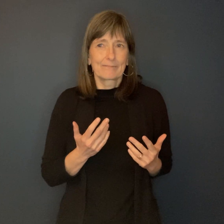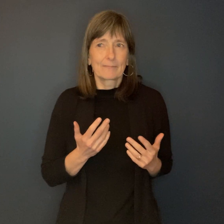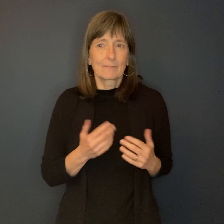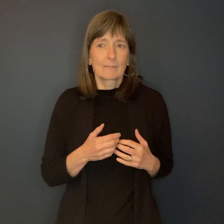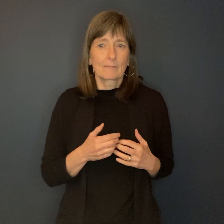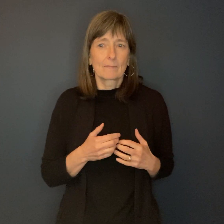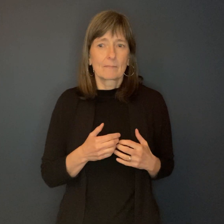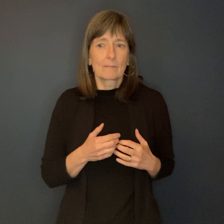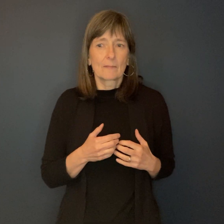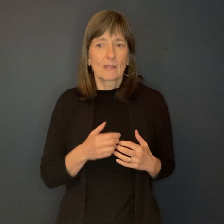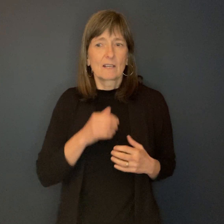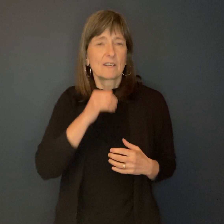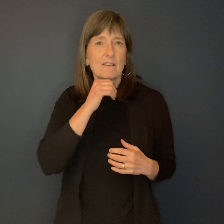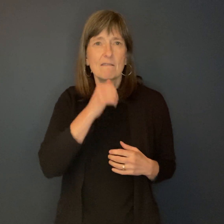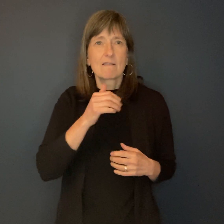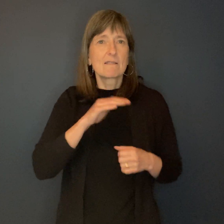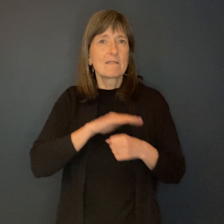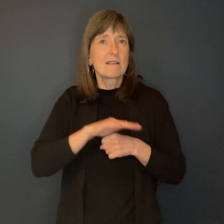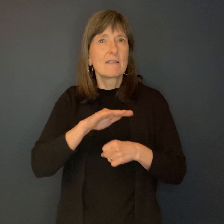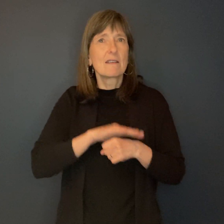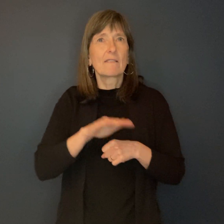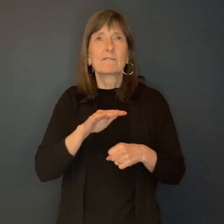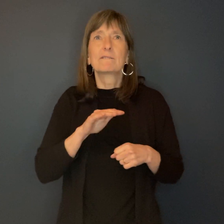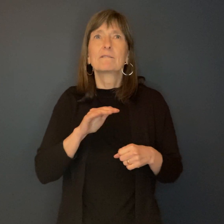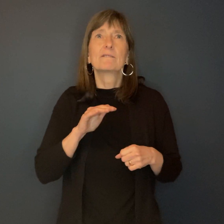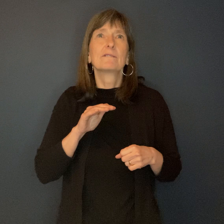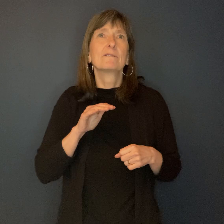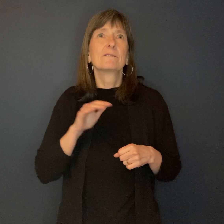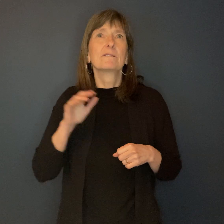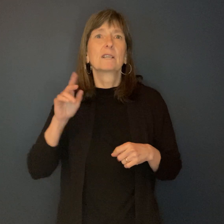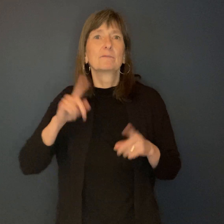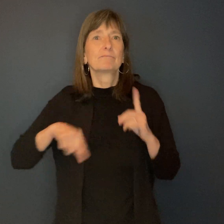implications of people losing primary caregivers.